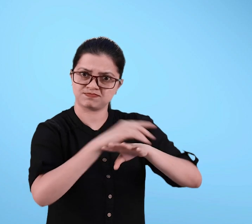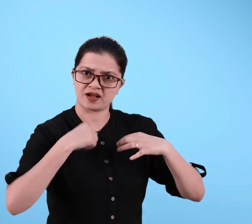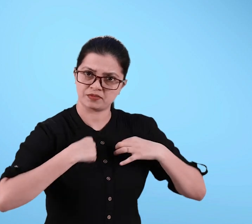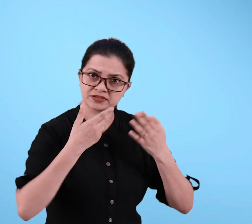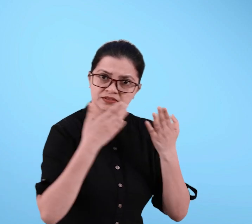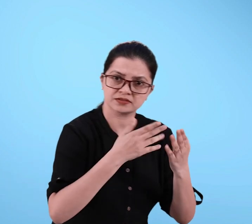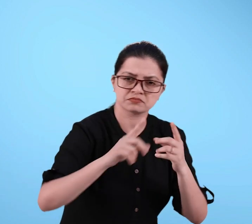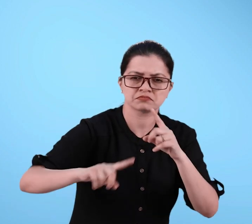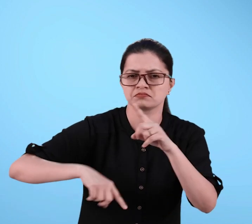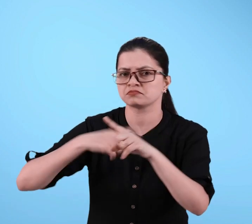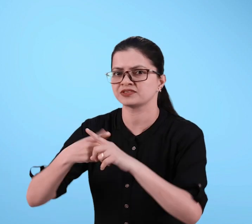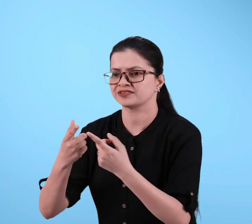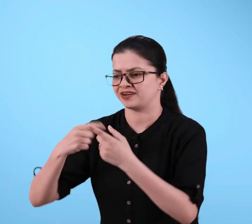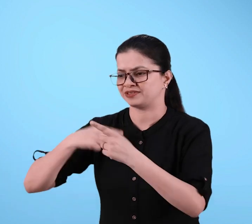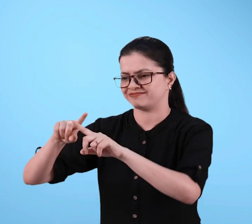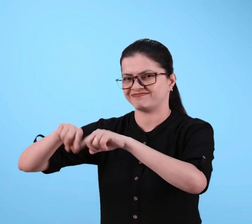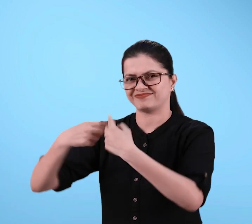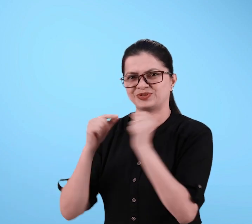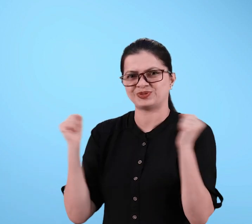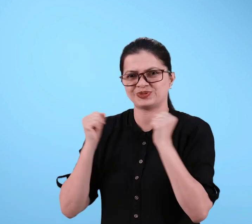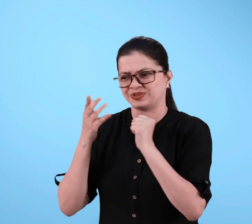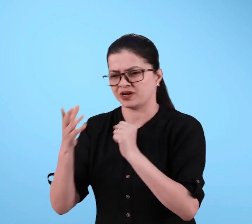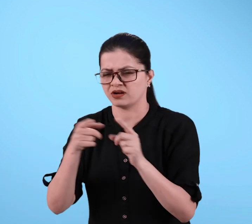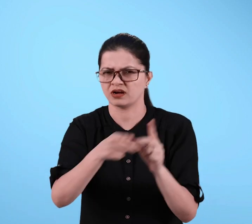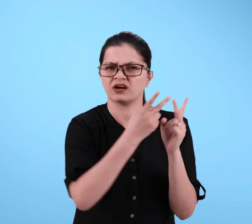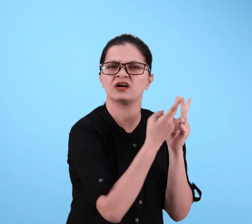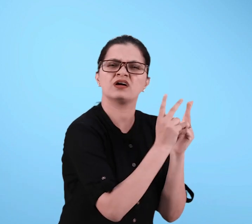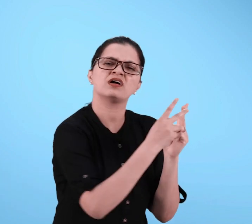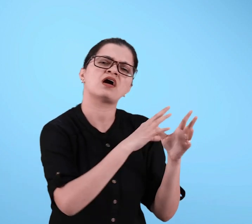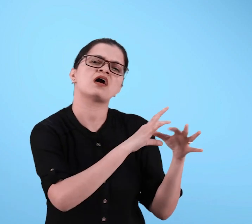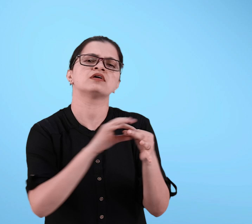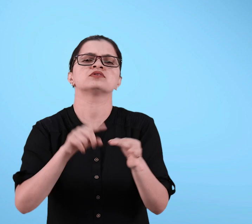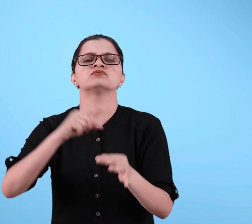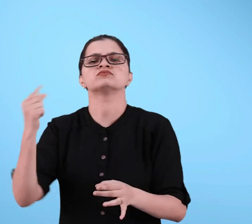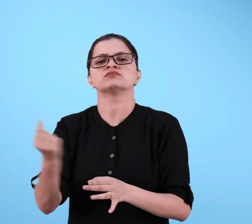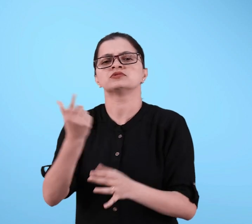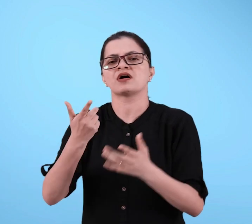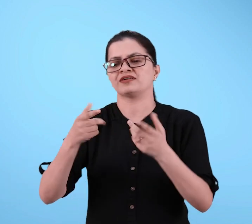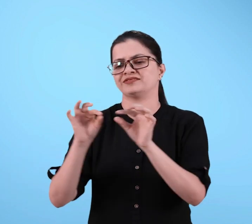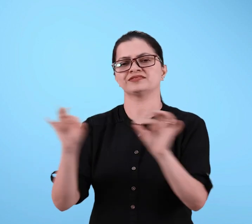of fabric. These fabrics are used for a variety of clothing items.